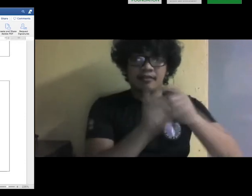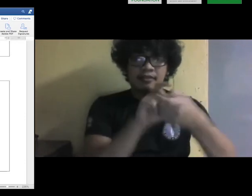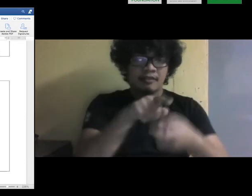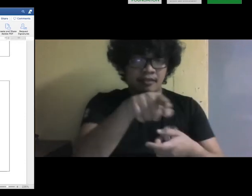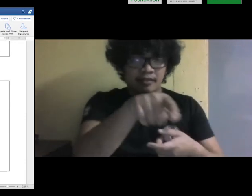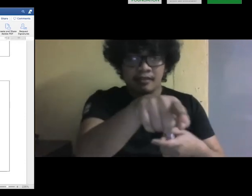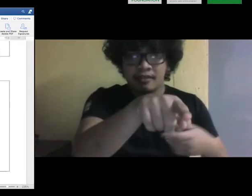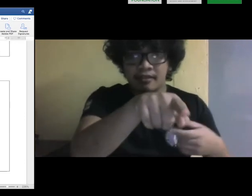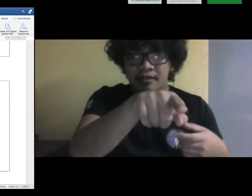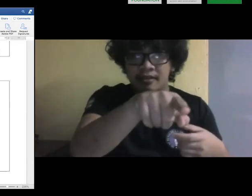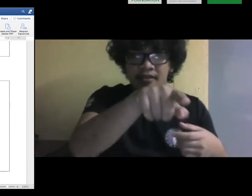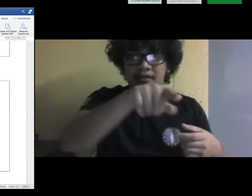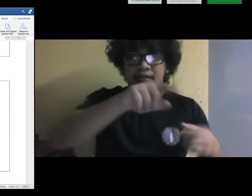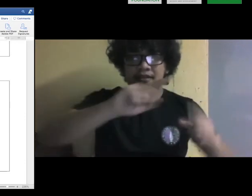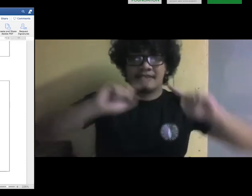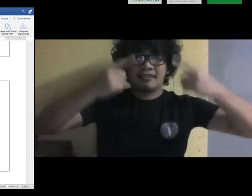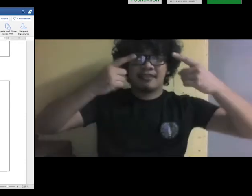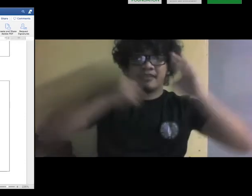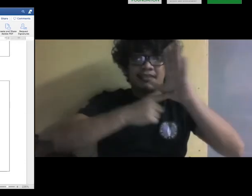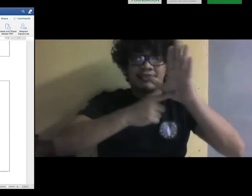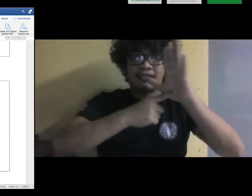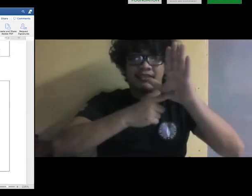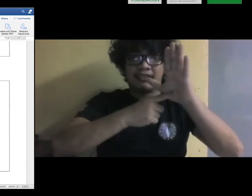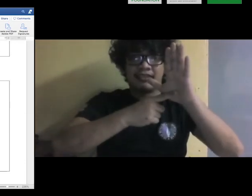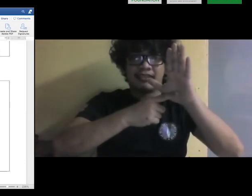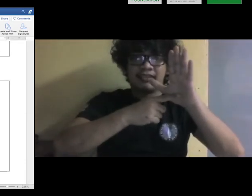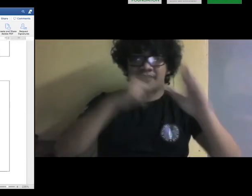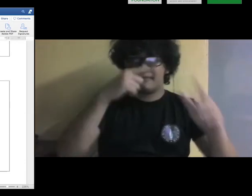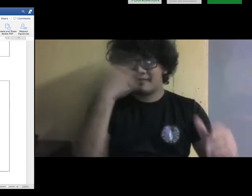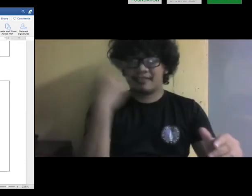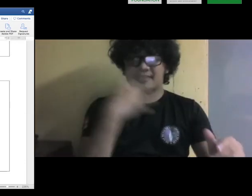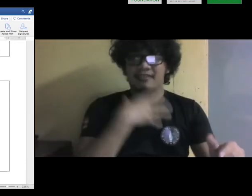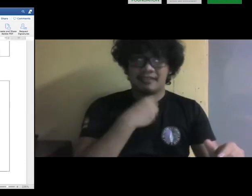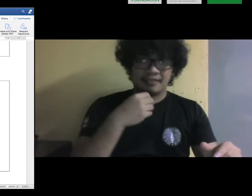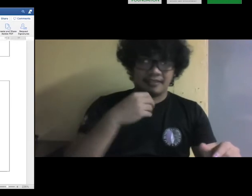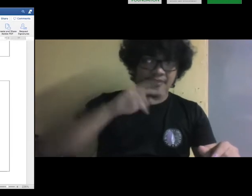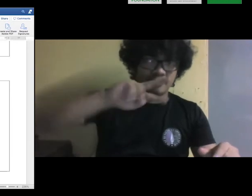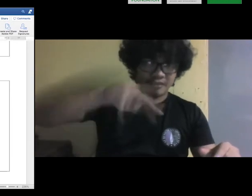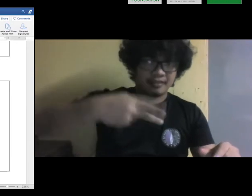we changed the color red from white in the example.